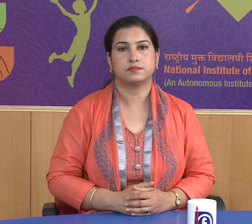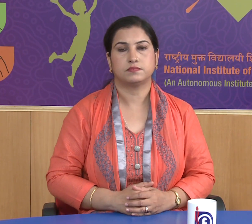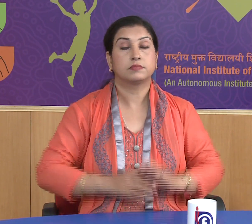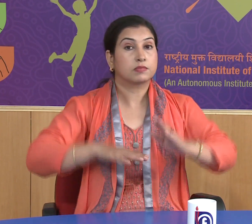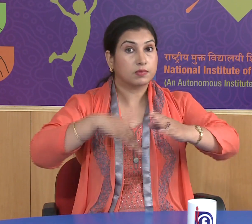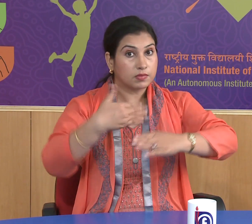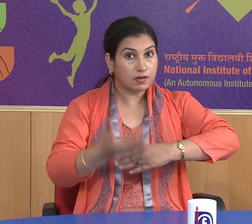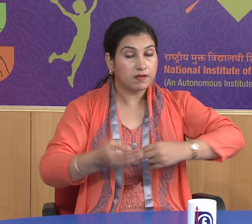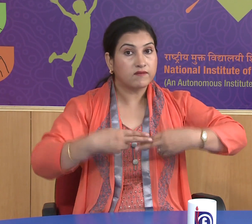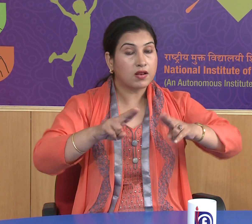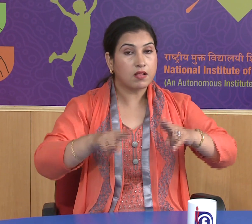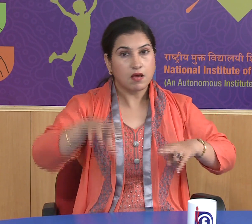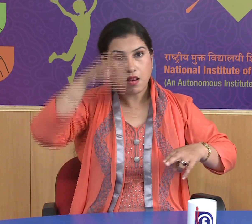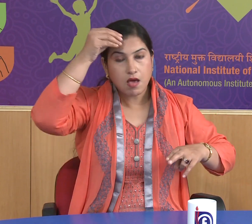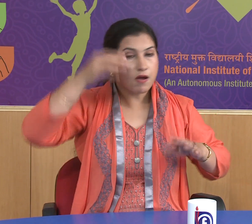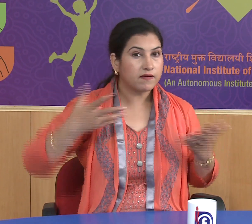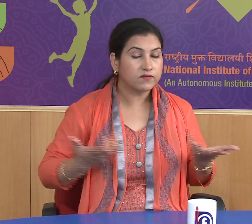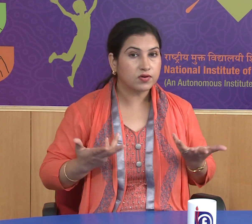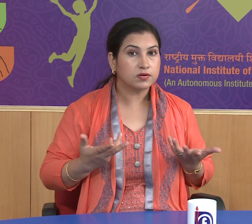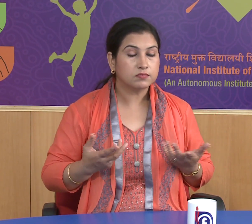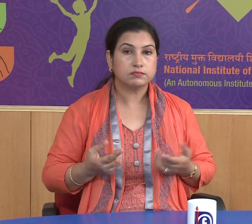Finally, we learnt about the internal threats